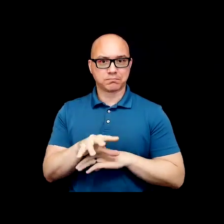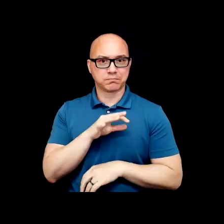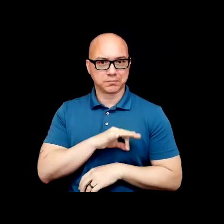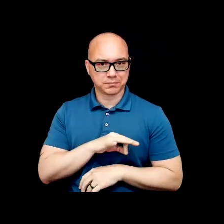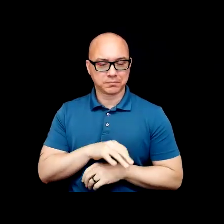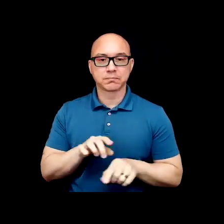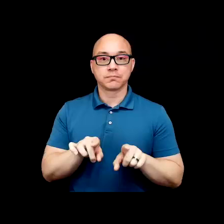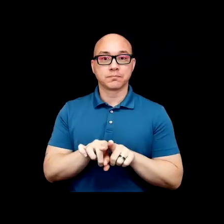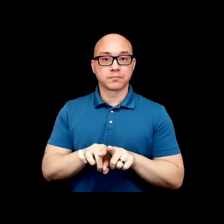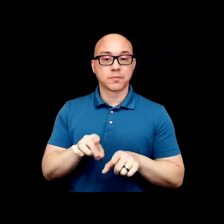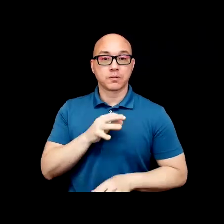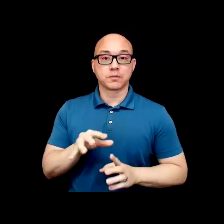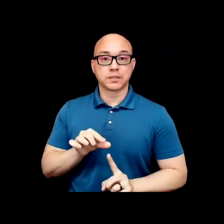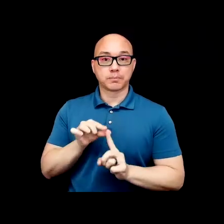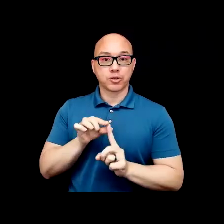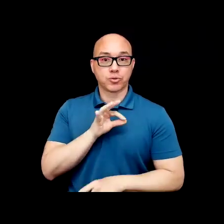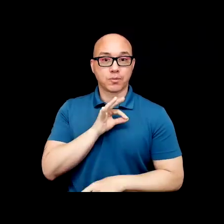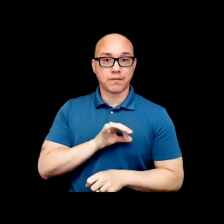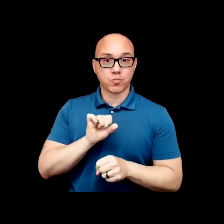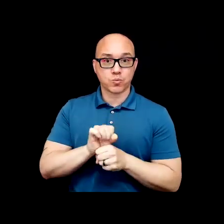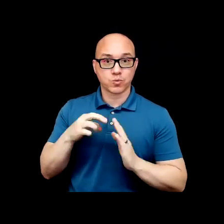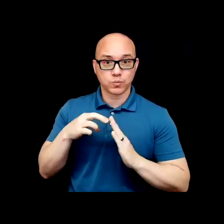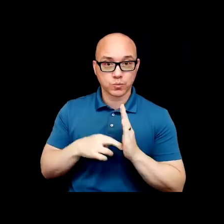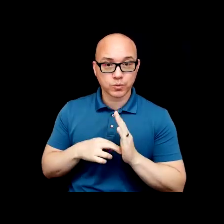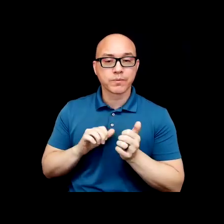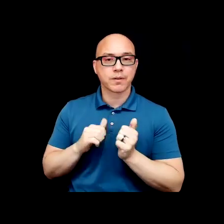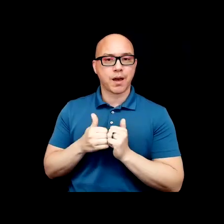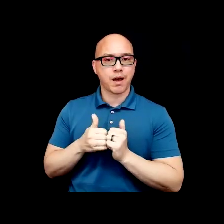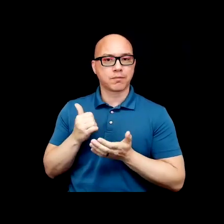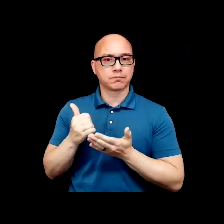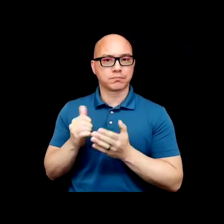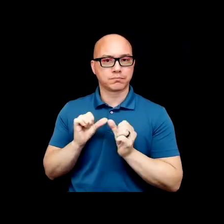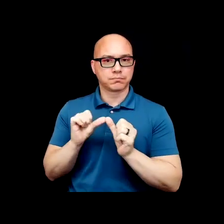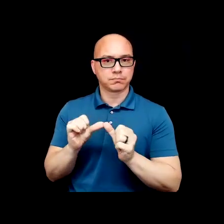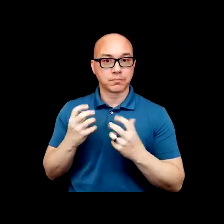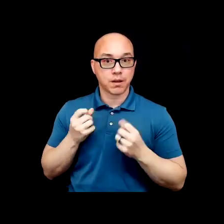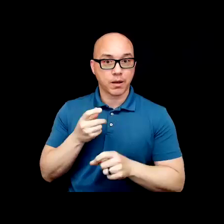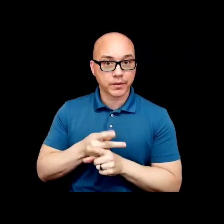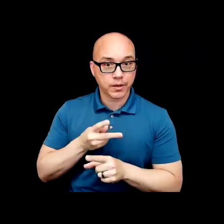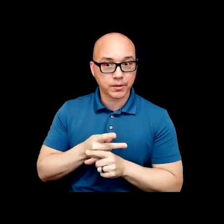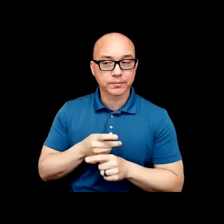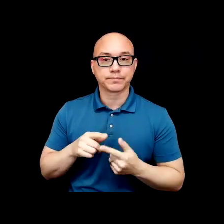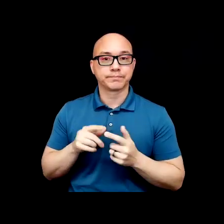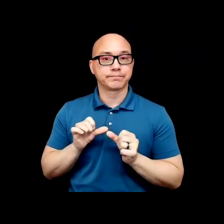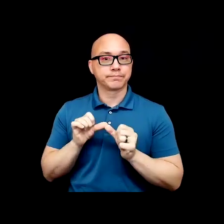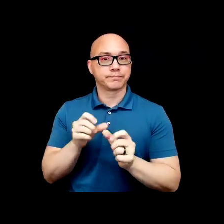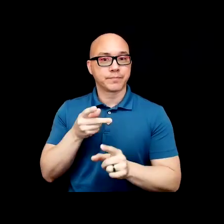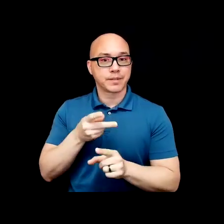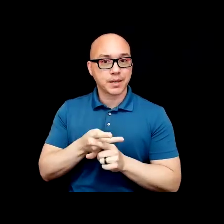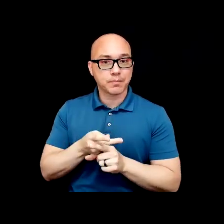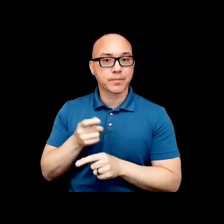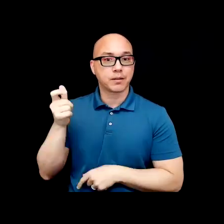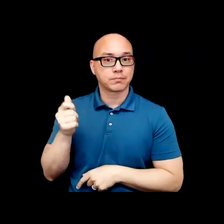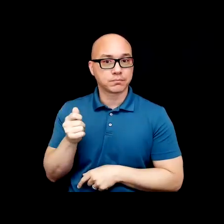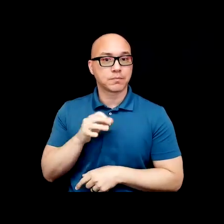benefit program work rules can be used to help maintain healthcare, maintain the cash benefit, or maintain access to the cash